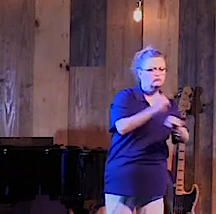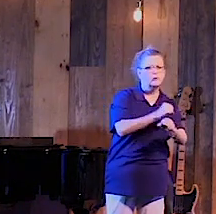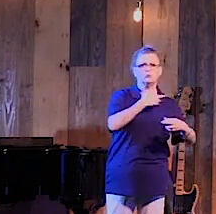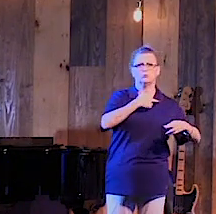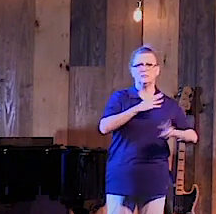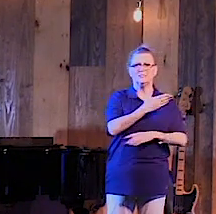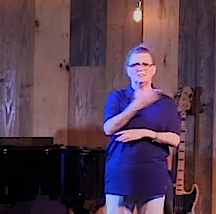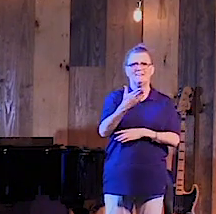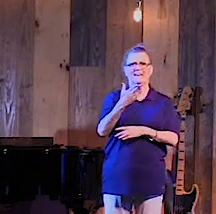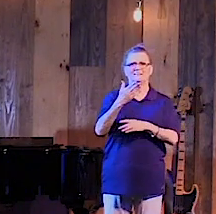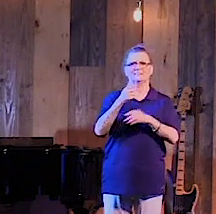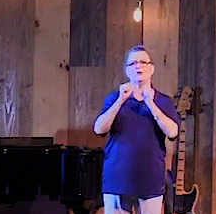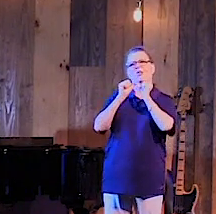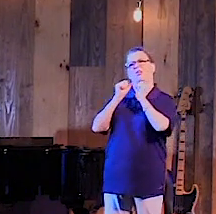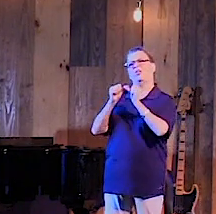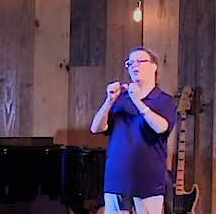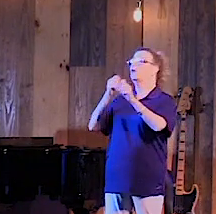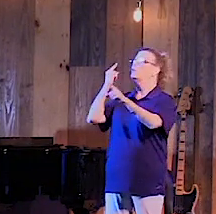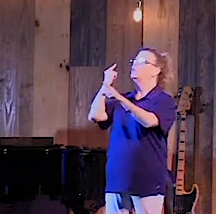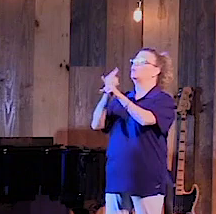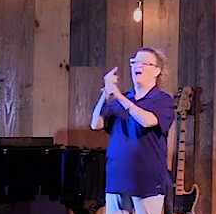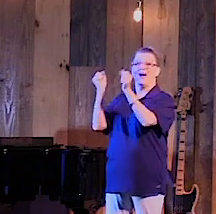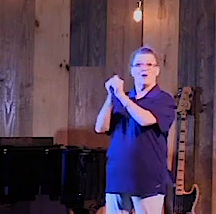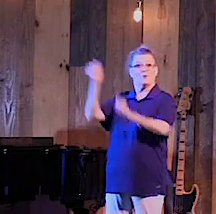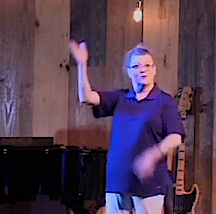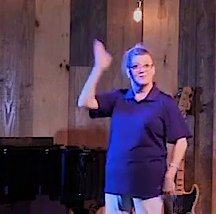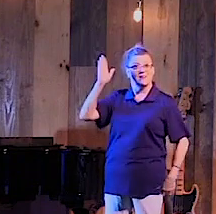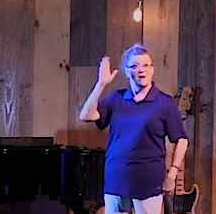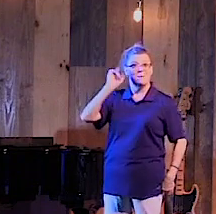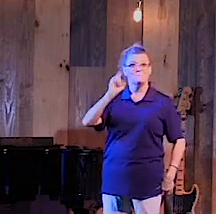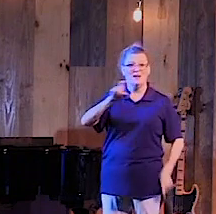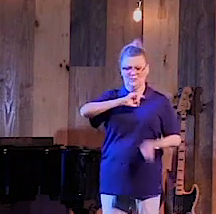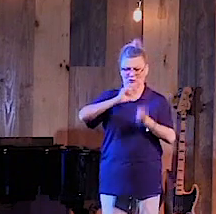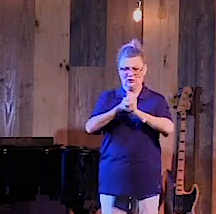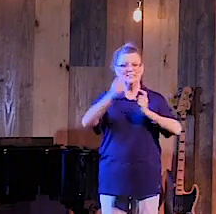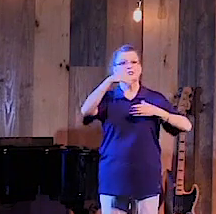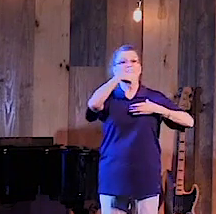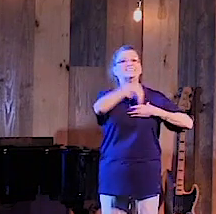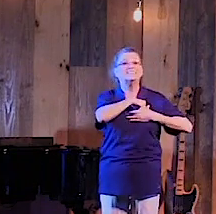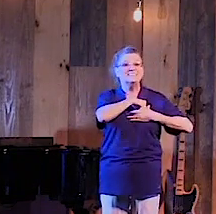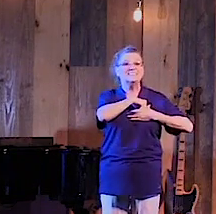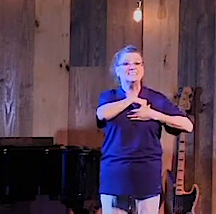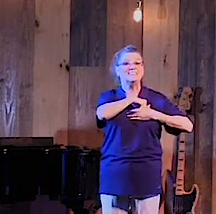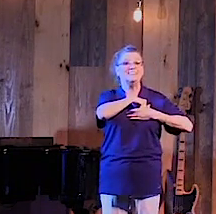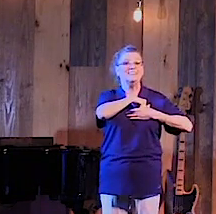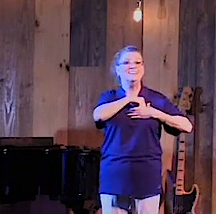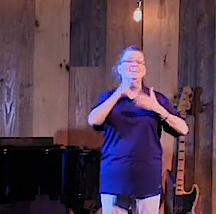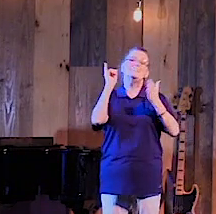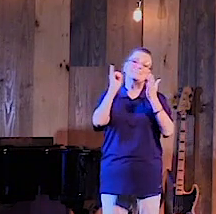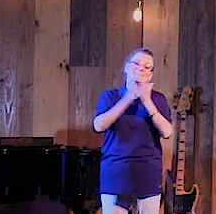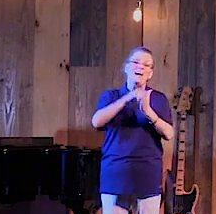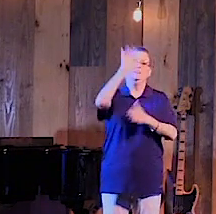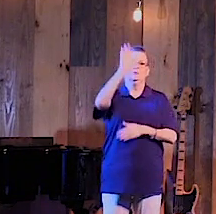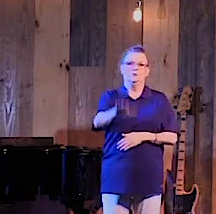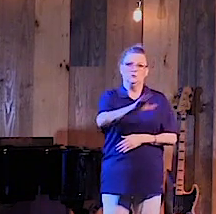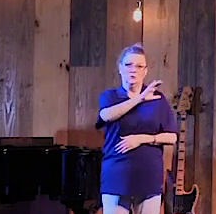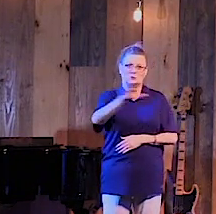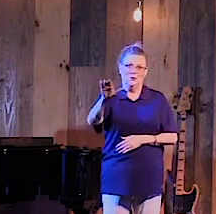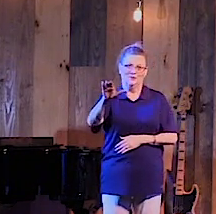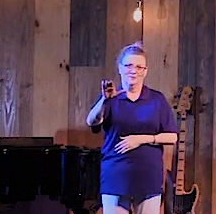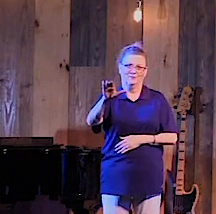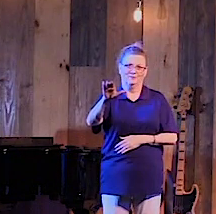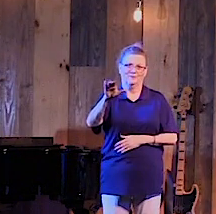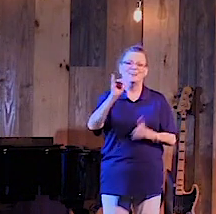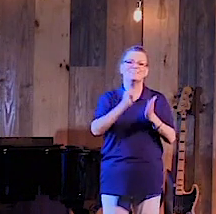keep us right with God. There has to be a change from the inside, and this is what Jesus and the cross does. That's